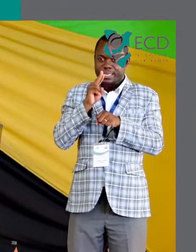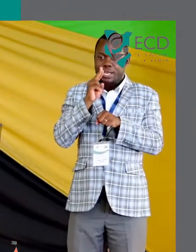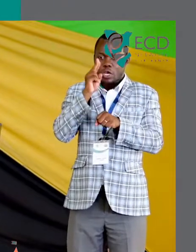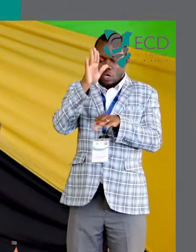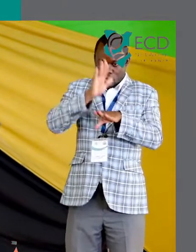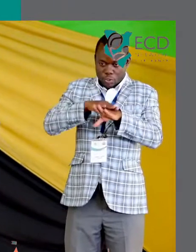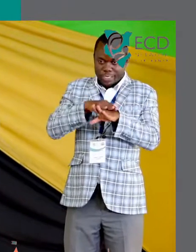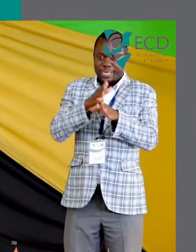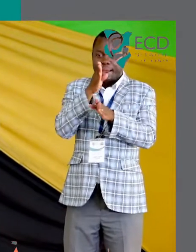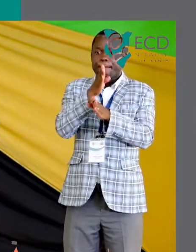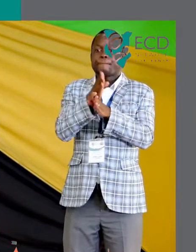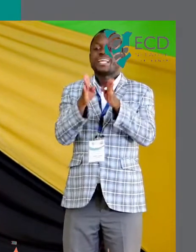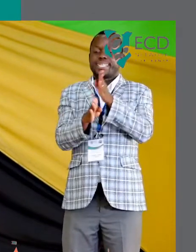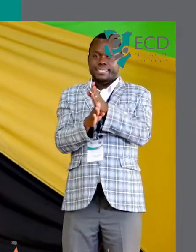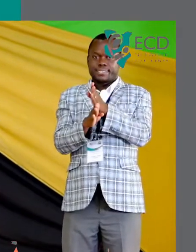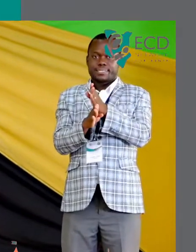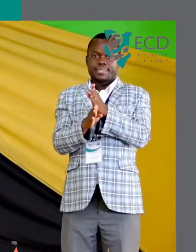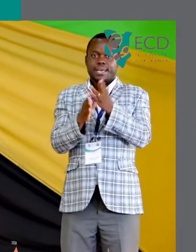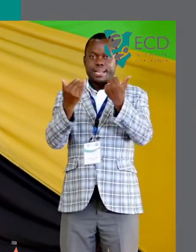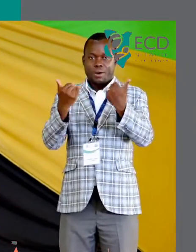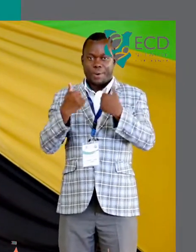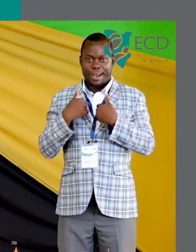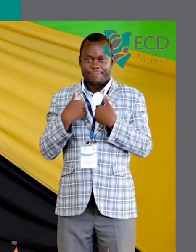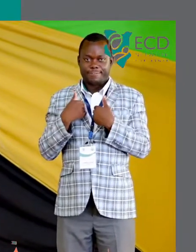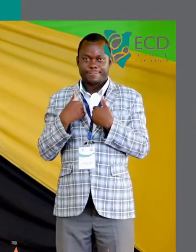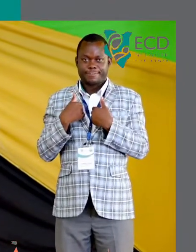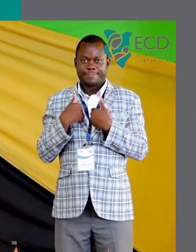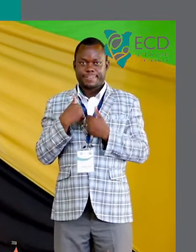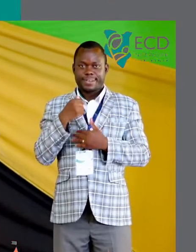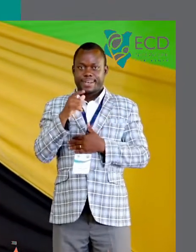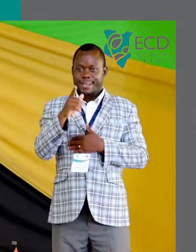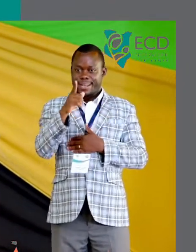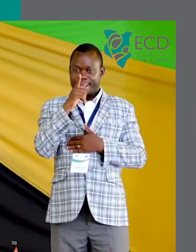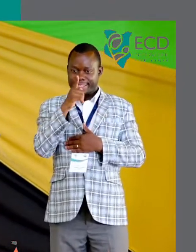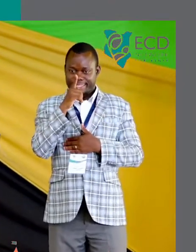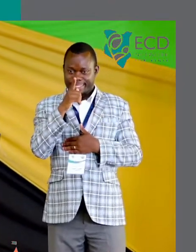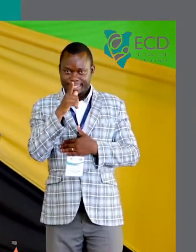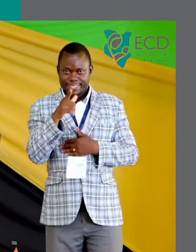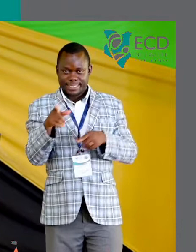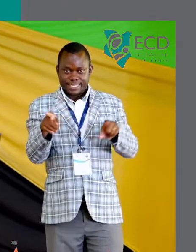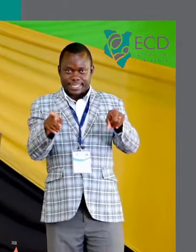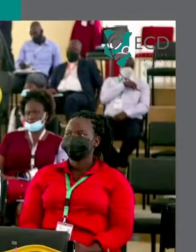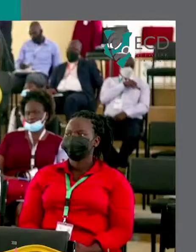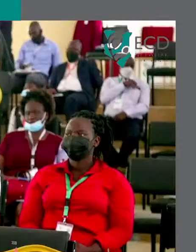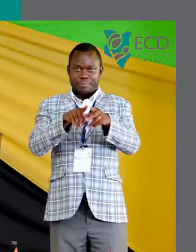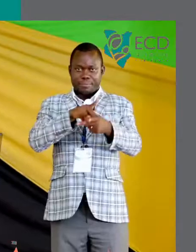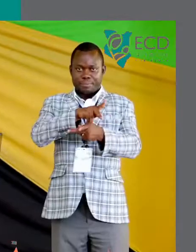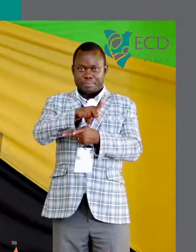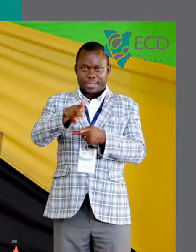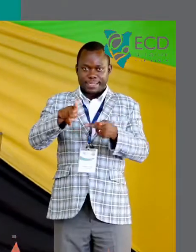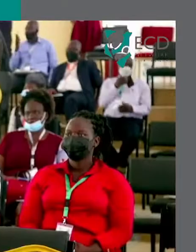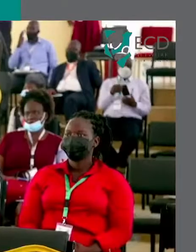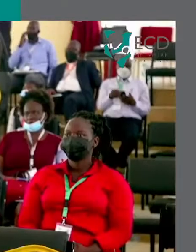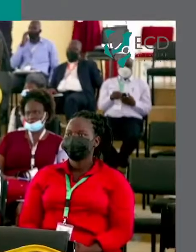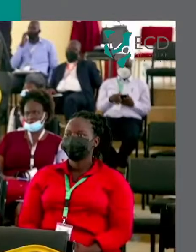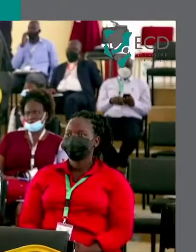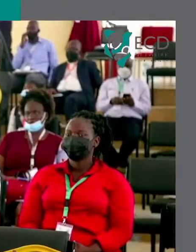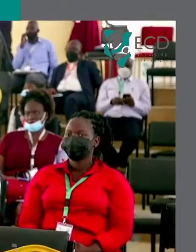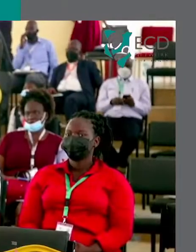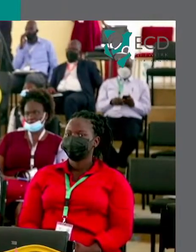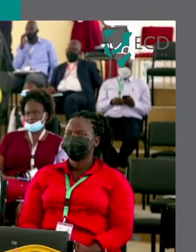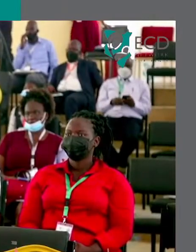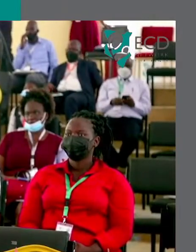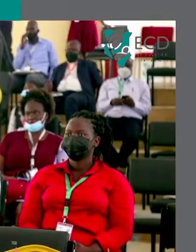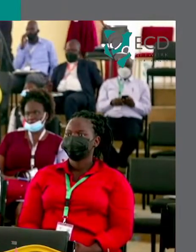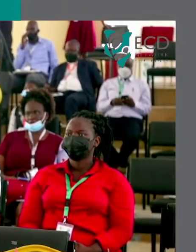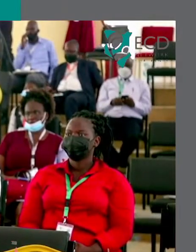think about over lunch. Lunch is served in the same place we had it yesterday. We will go for 45 minutes. Today it is